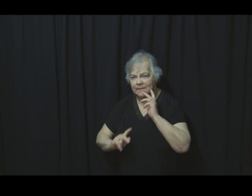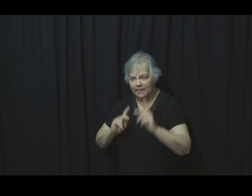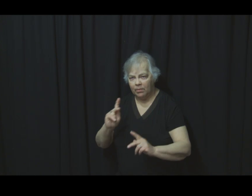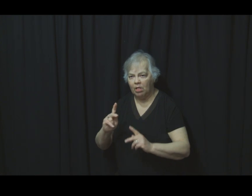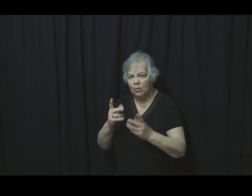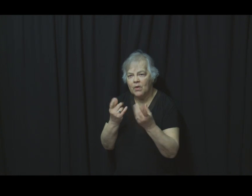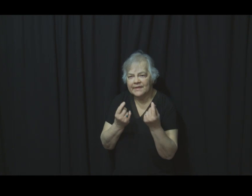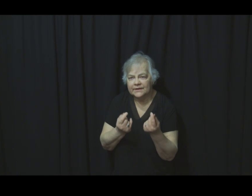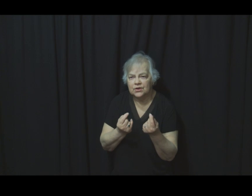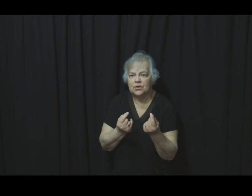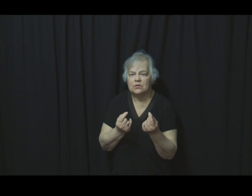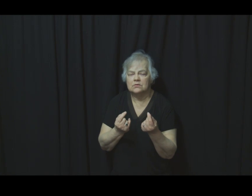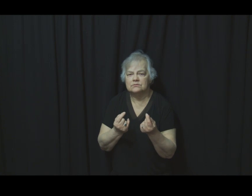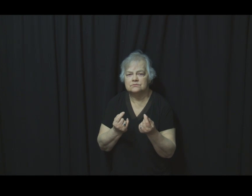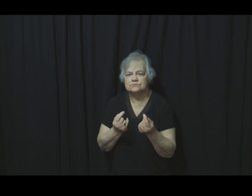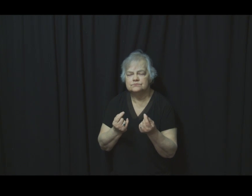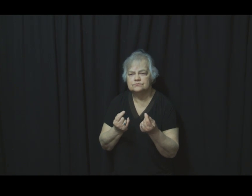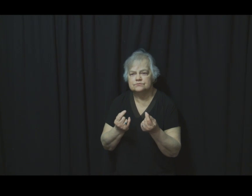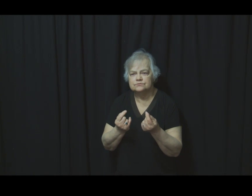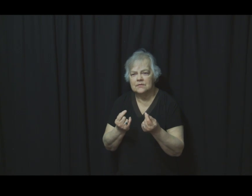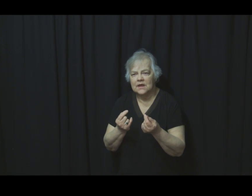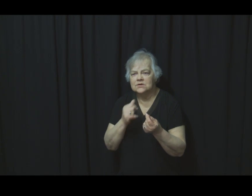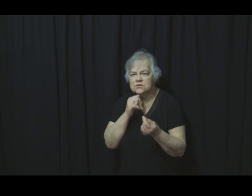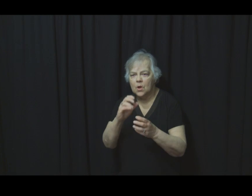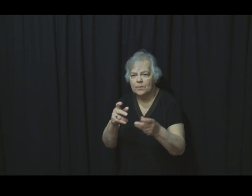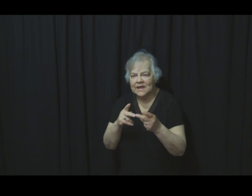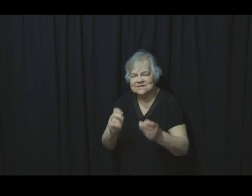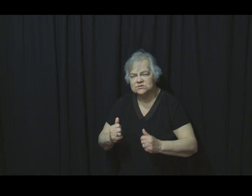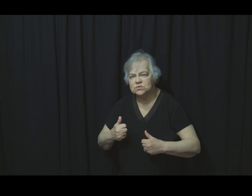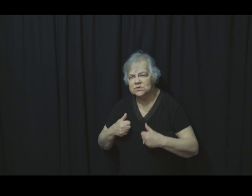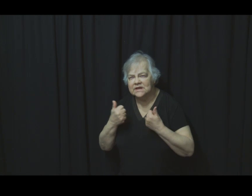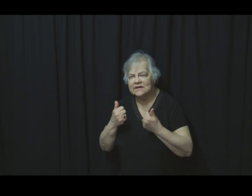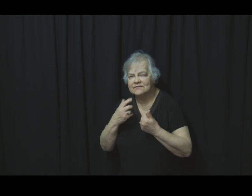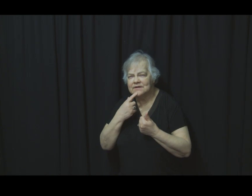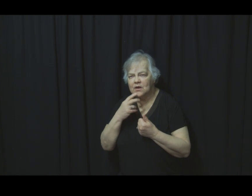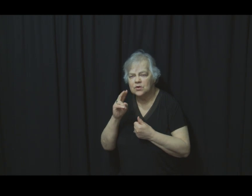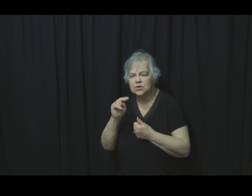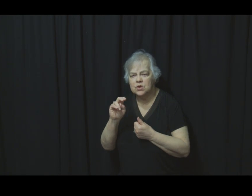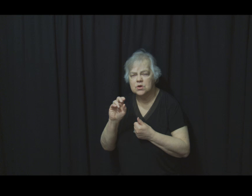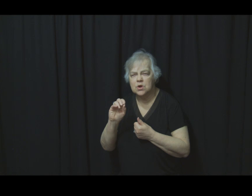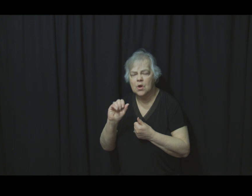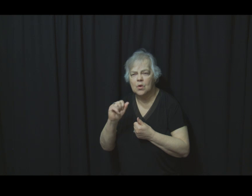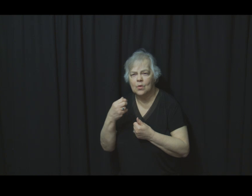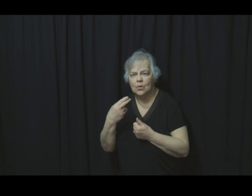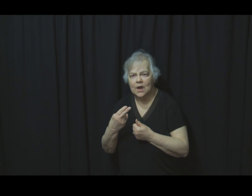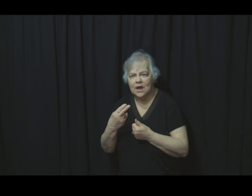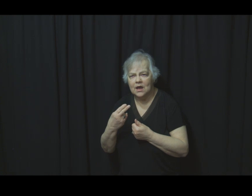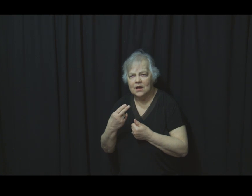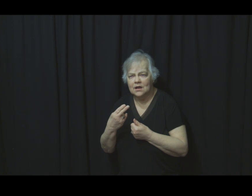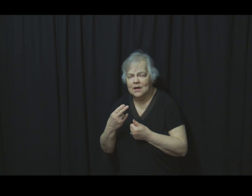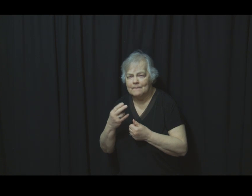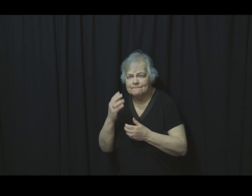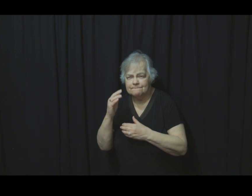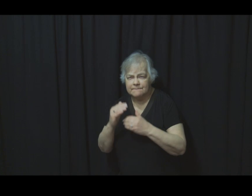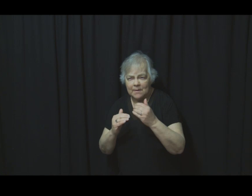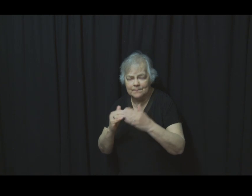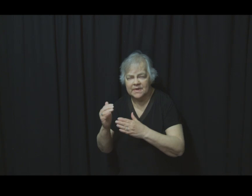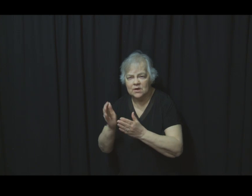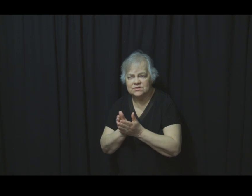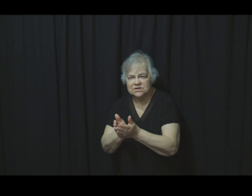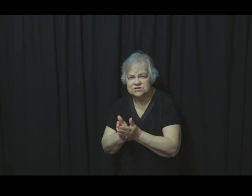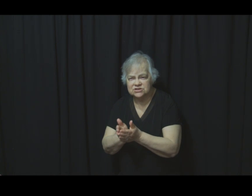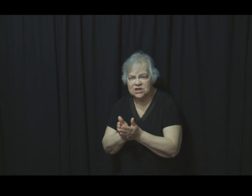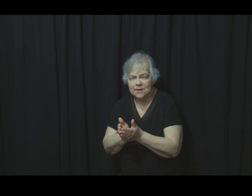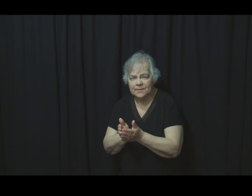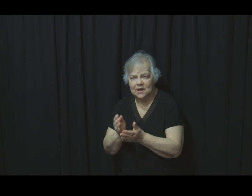of habitat. Then as far as Noah being an extraordinary shipwright, I'm very skeptical. The shipwrights,